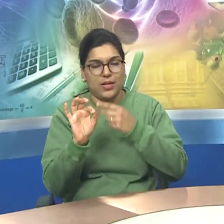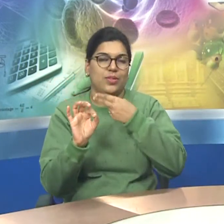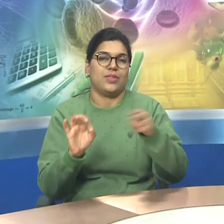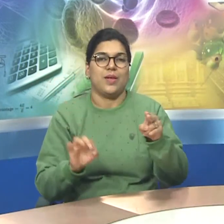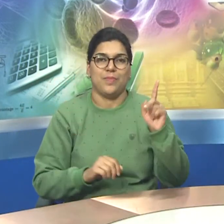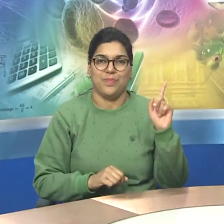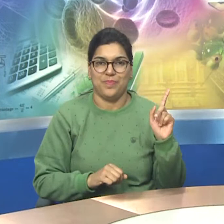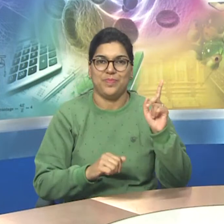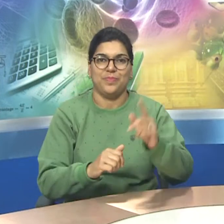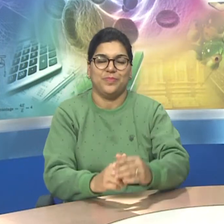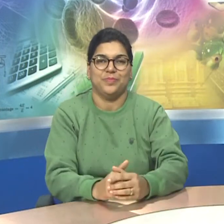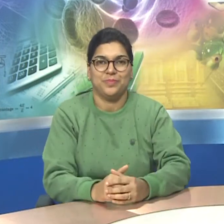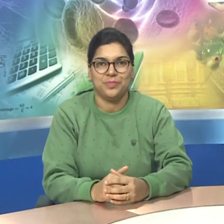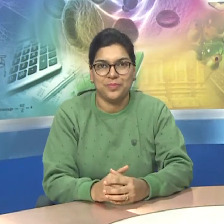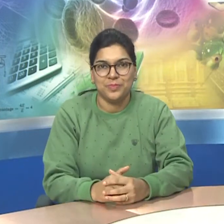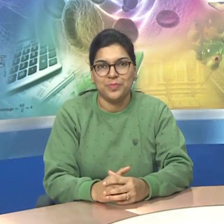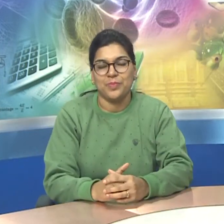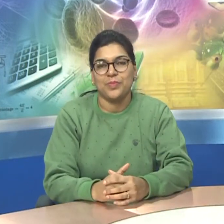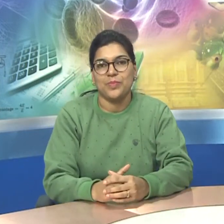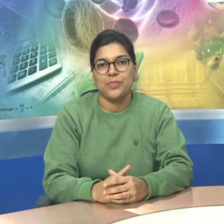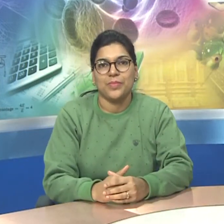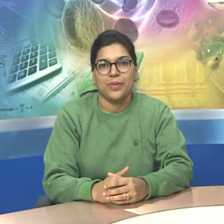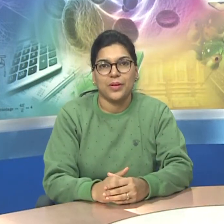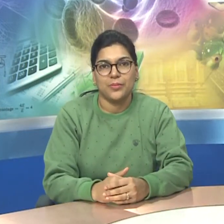have to choose according to the situation.